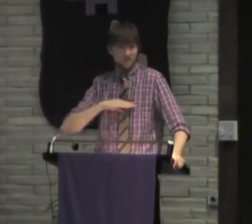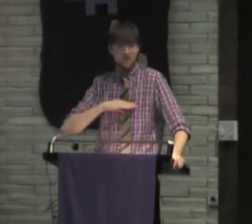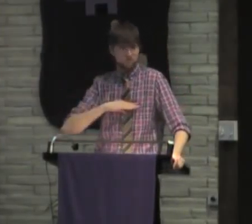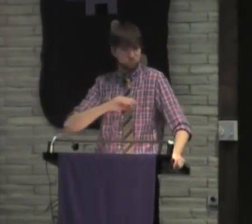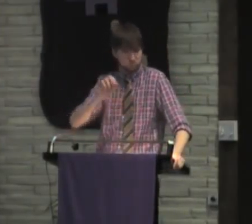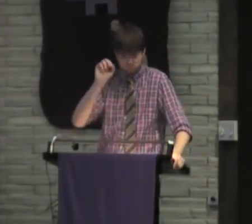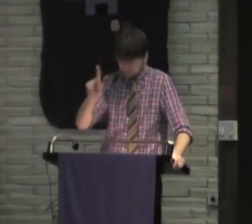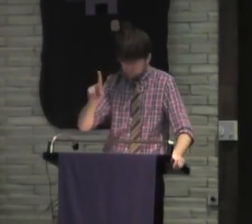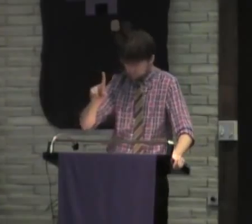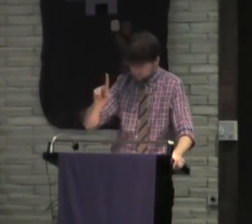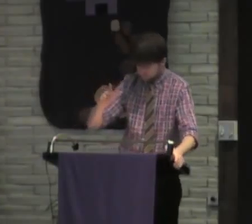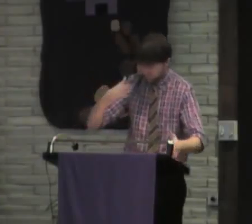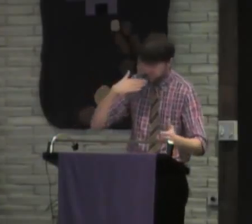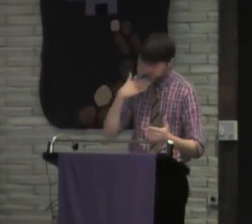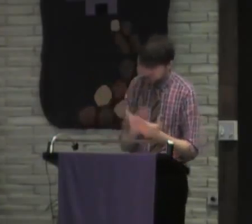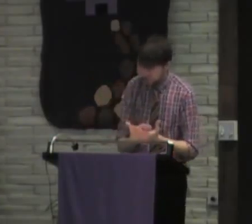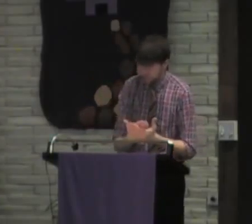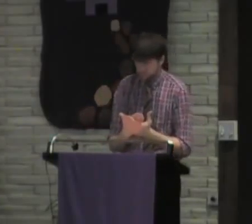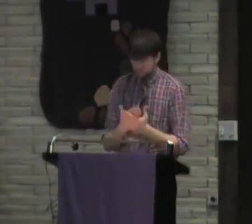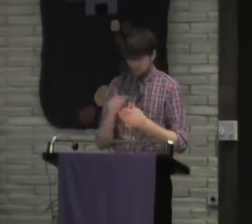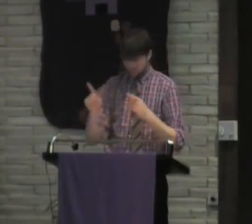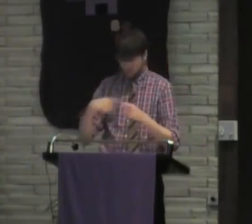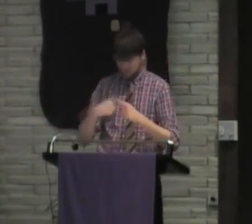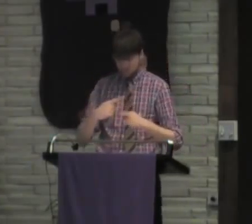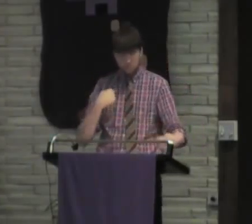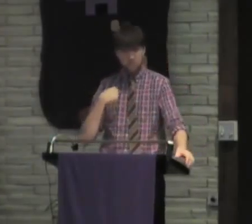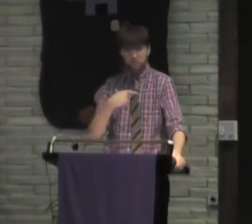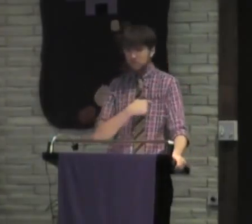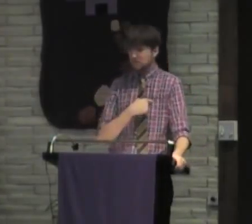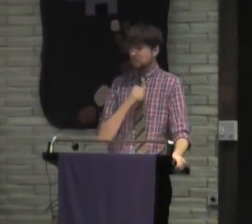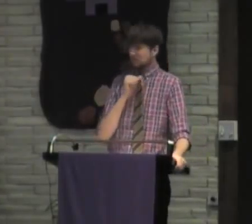Okay, so he's obviously not satisfied. That's good.